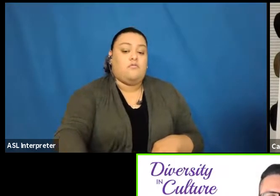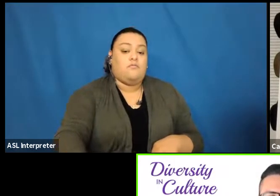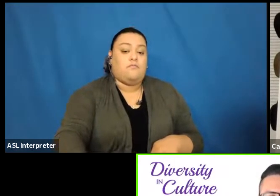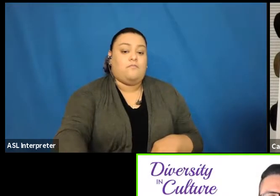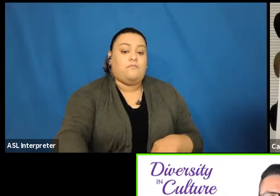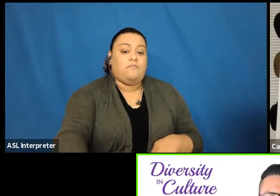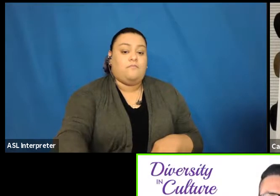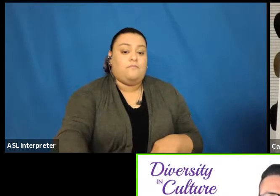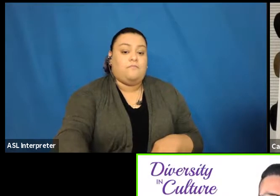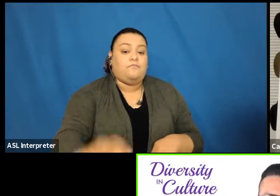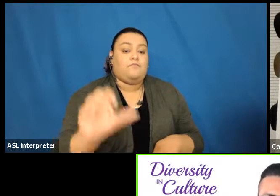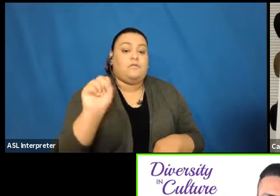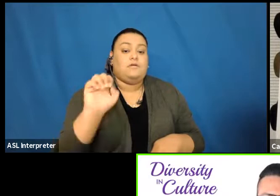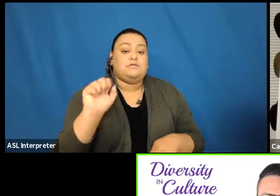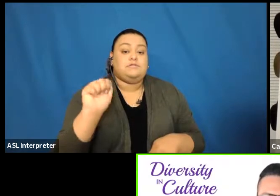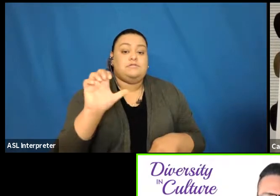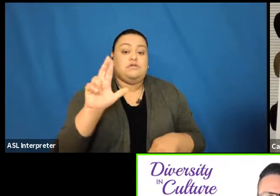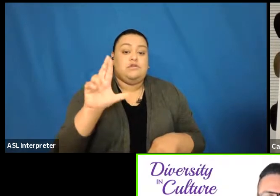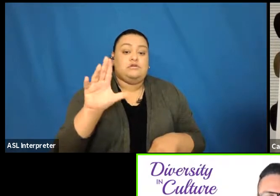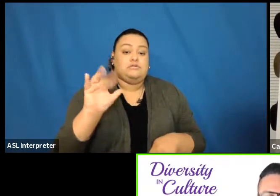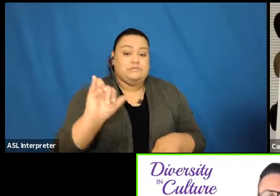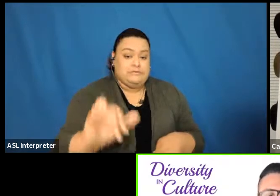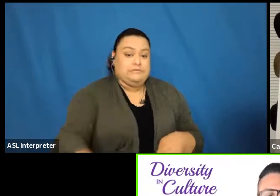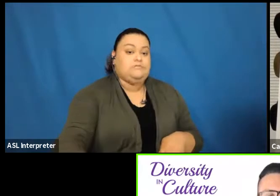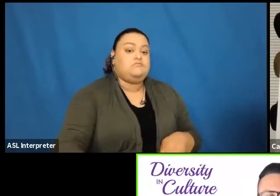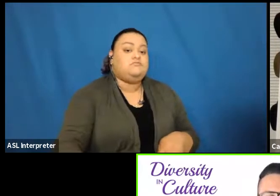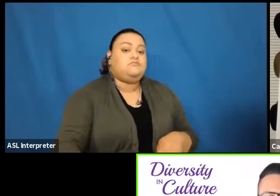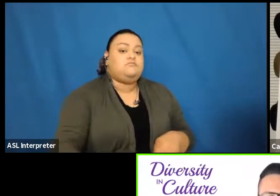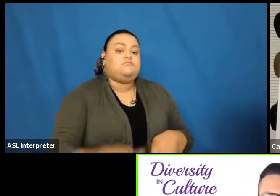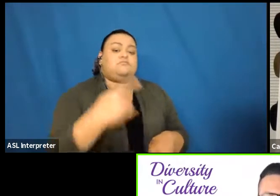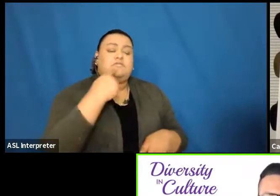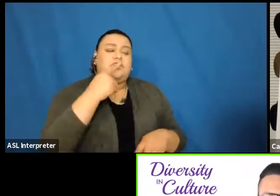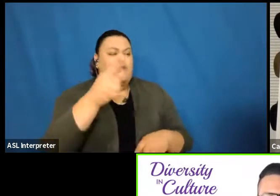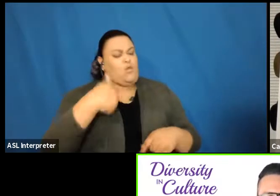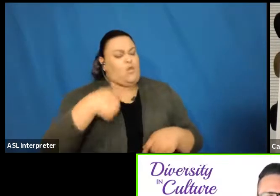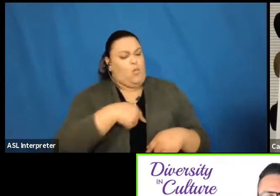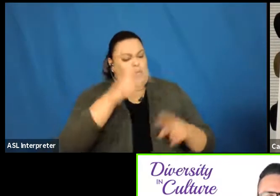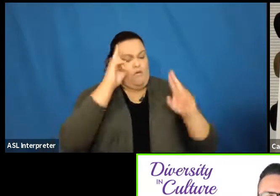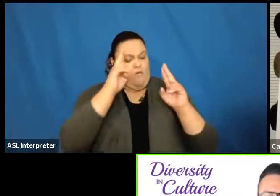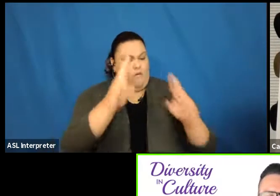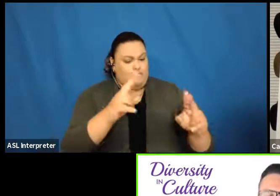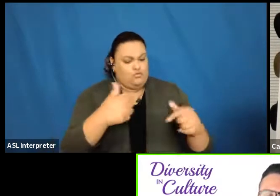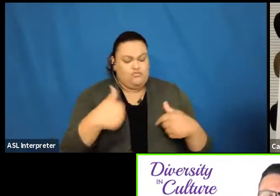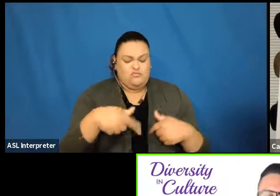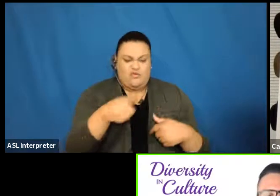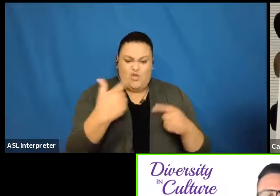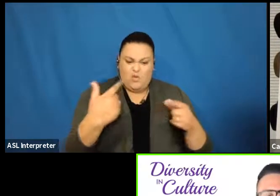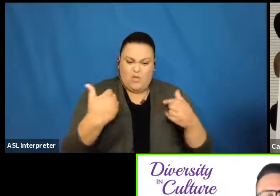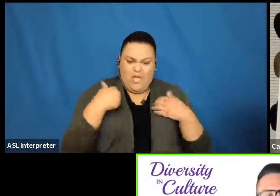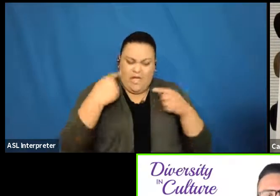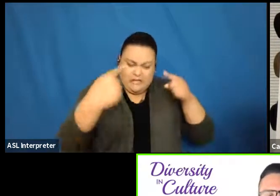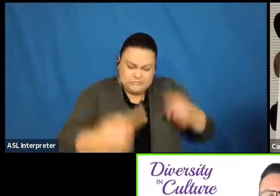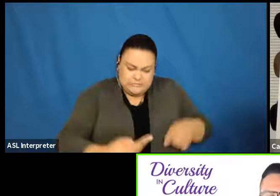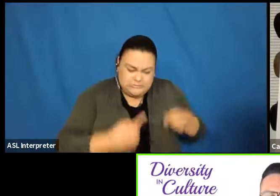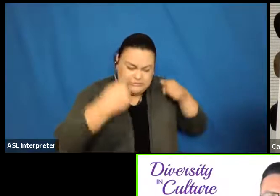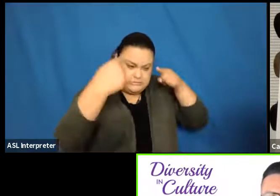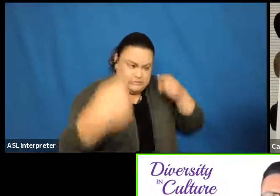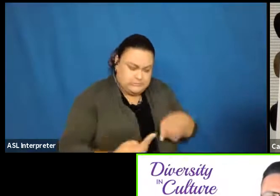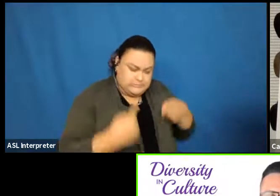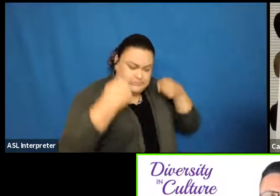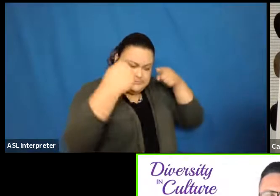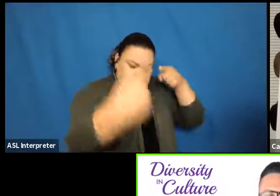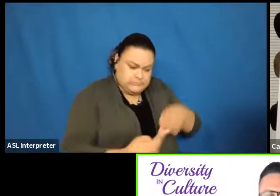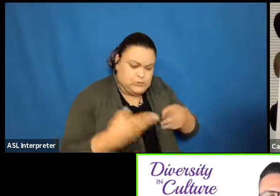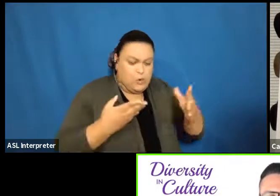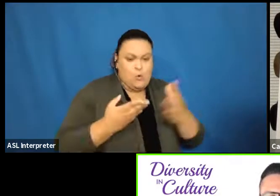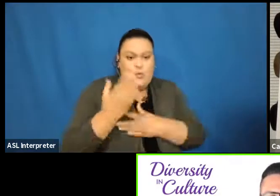have been through so many crucibles in your life. I am wondering, when you hit the wall, so for example, when you felt self-doubt,